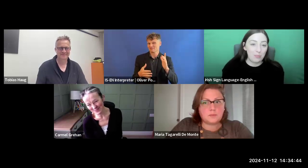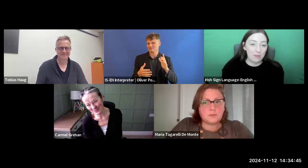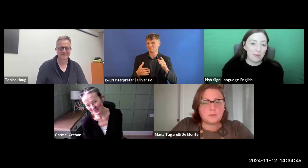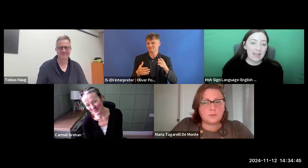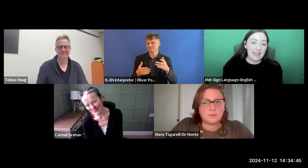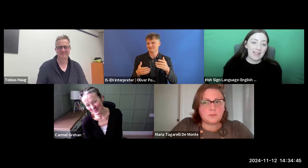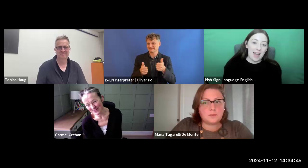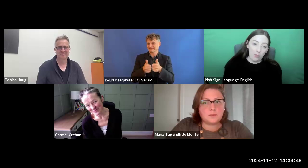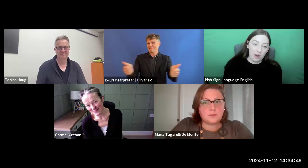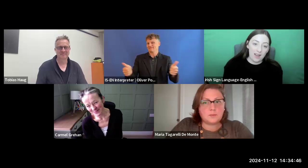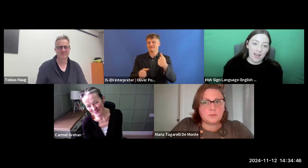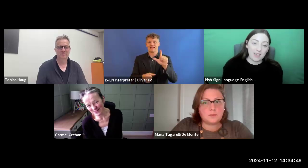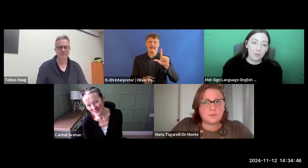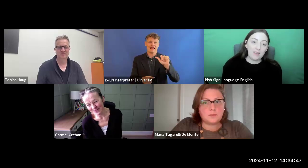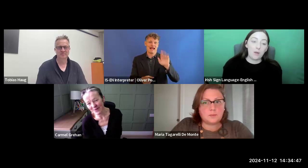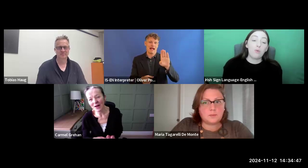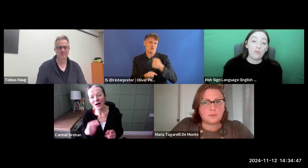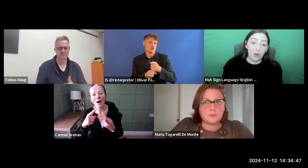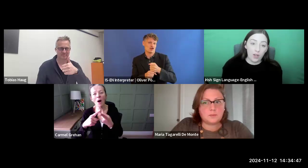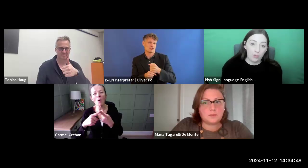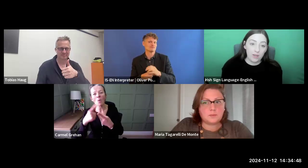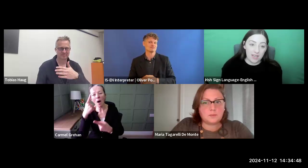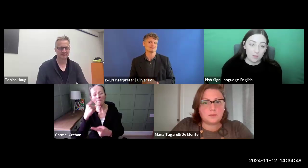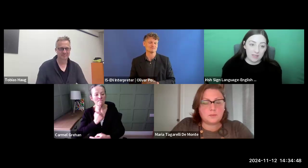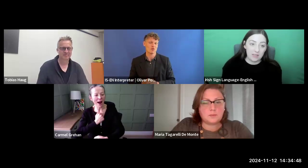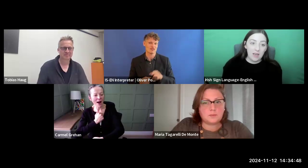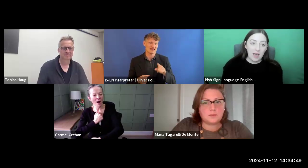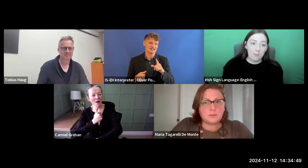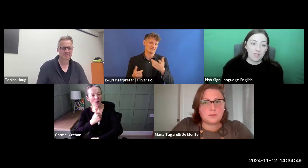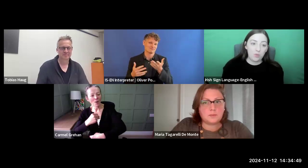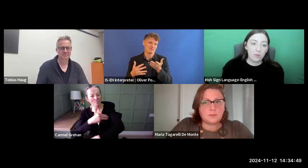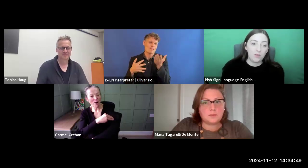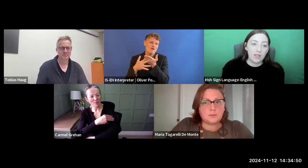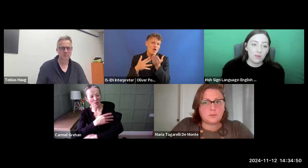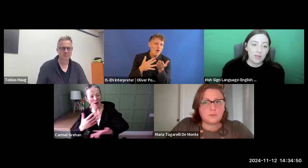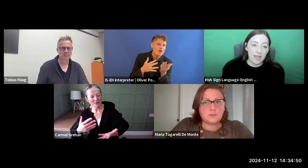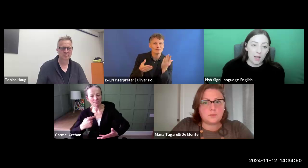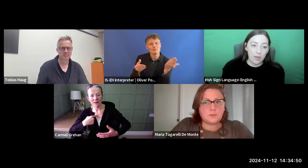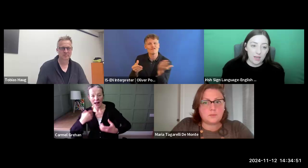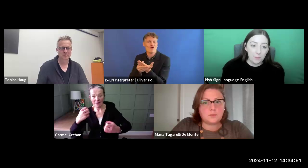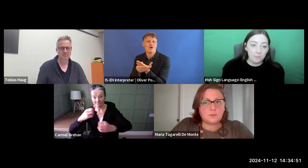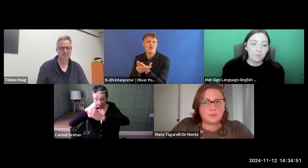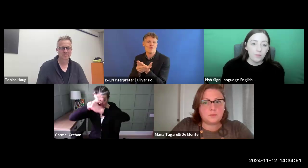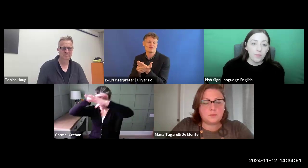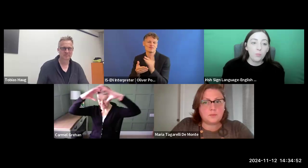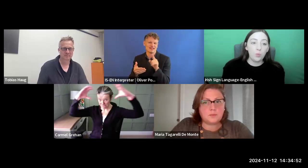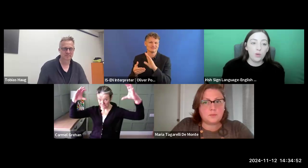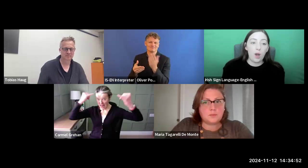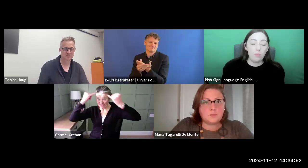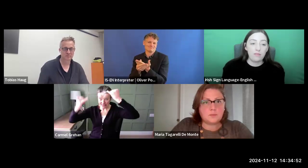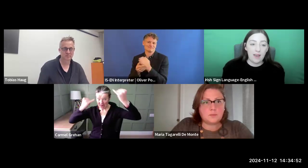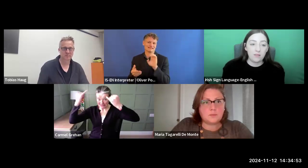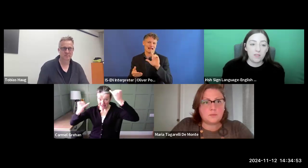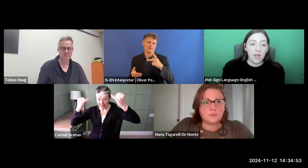integrate it in, but it was mainly in the lab work and within their portfolio assessments. And that's where I would really include the ELP. But